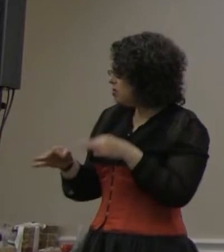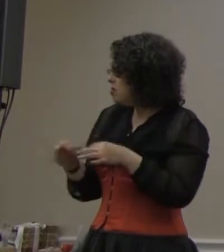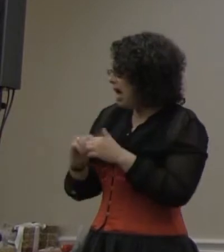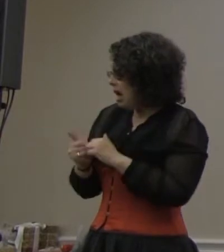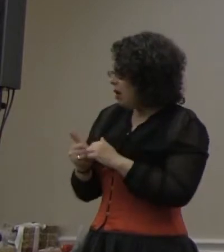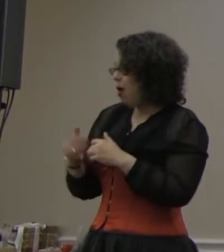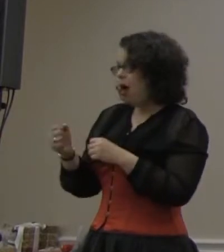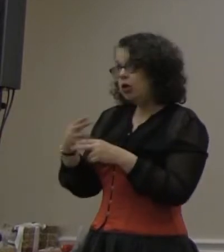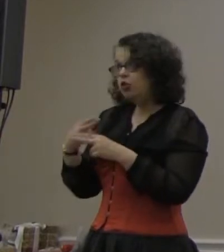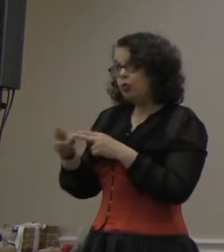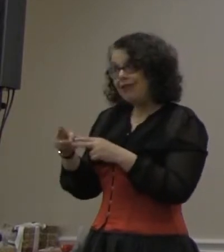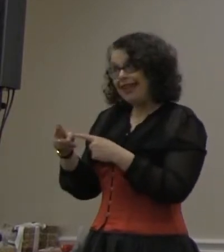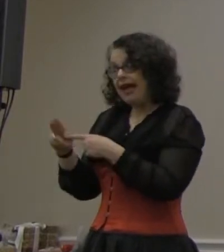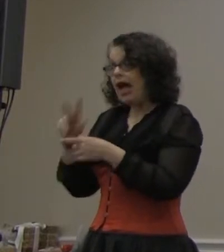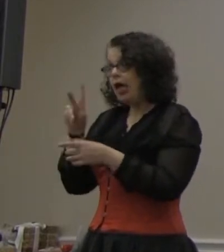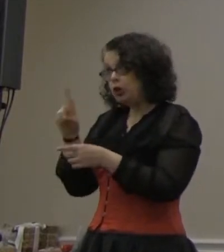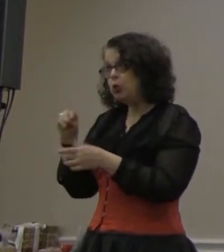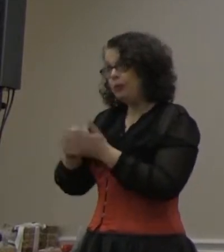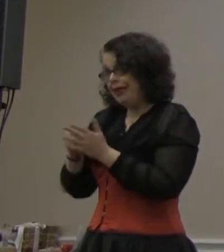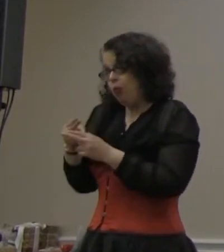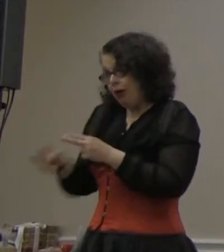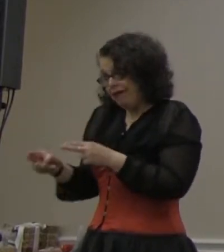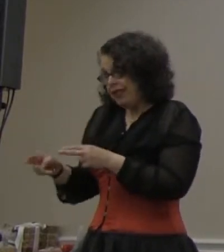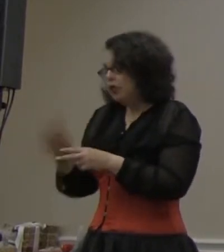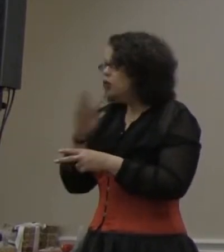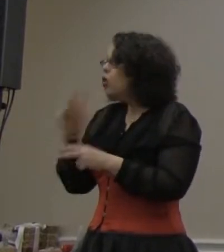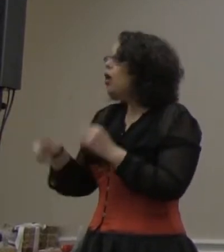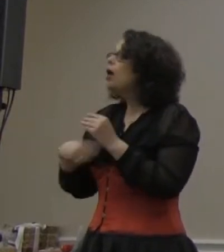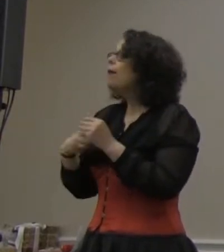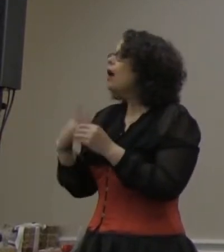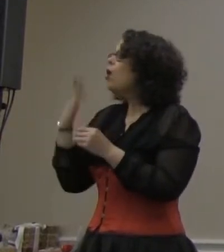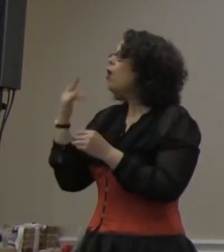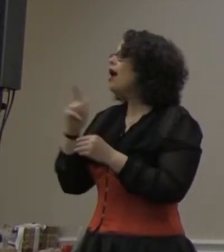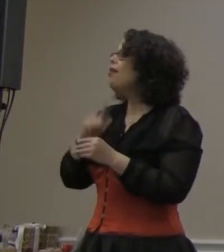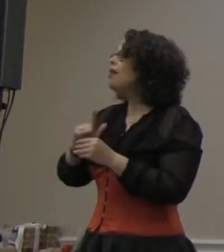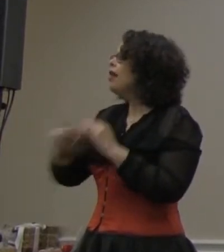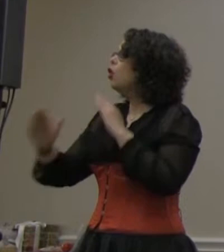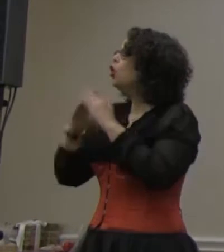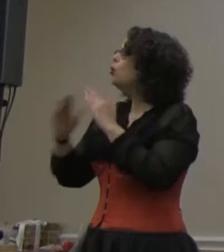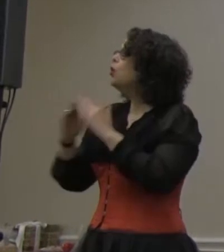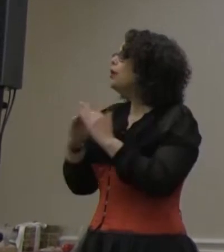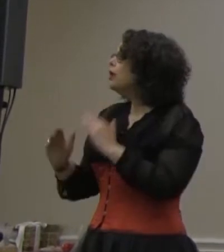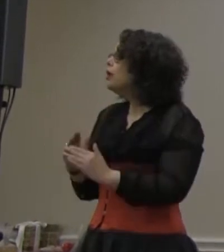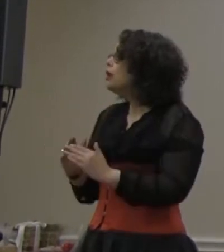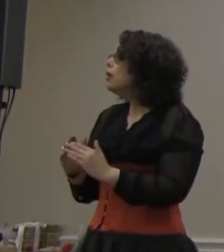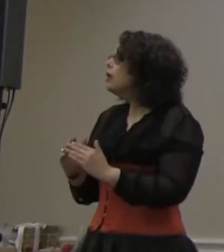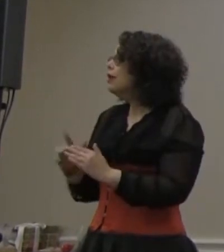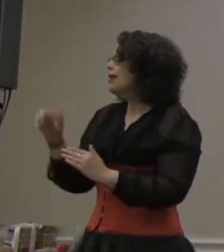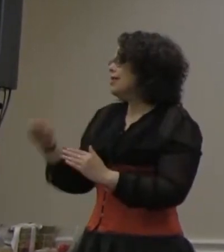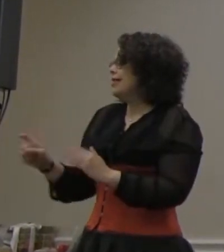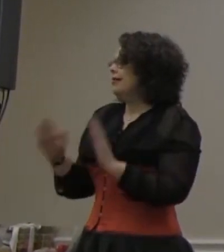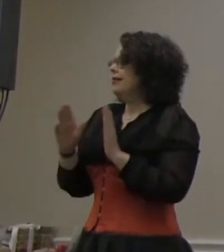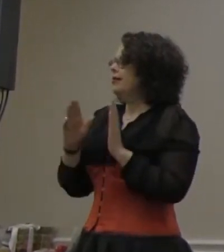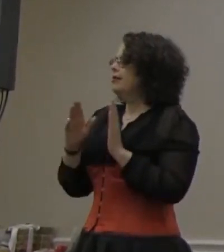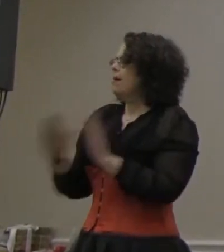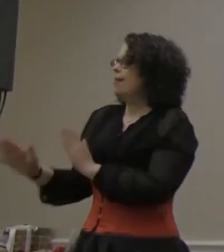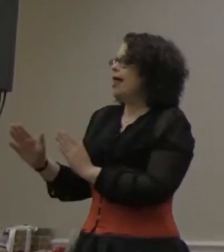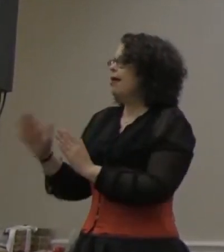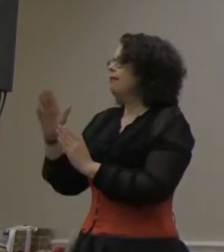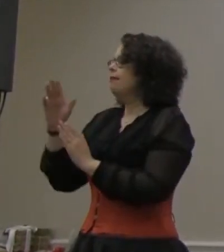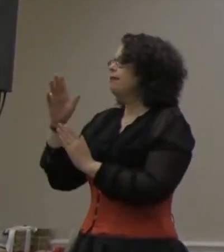briefly, and I mean very briefly, talk about why the leather community needs Planned